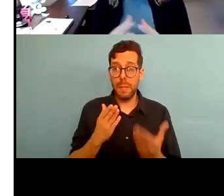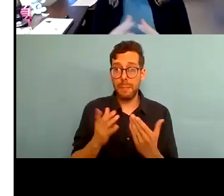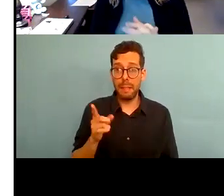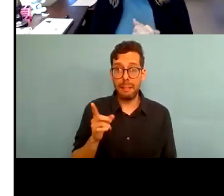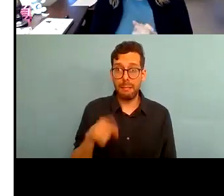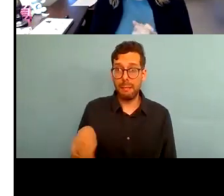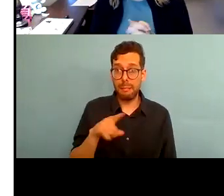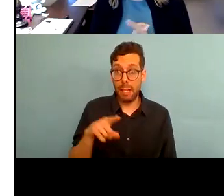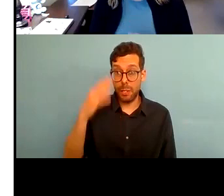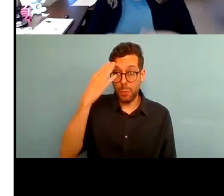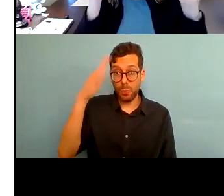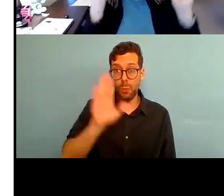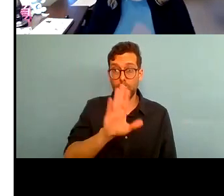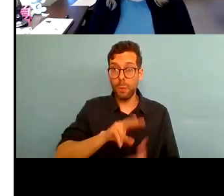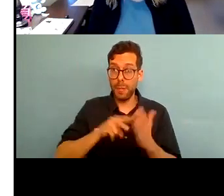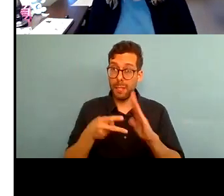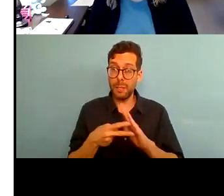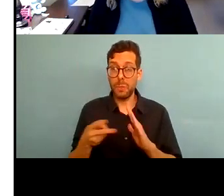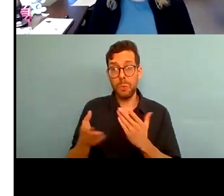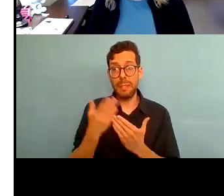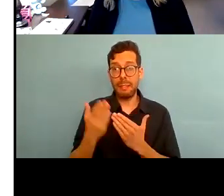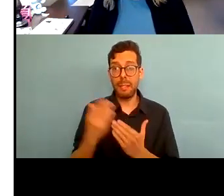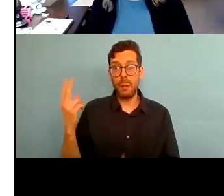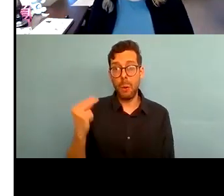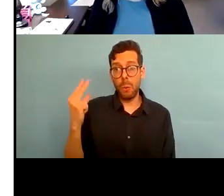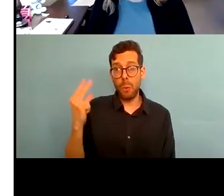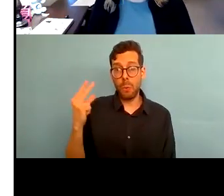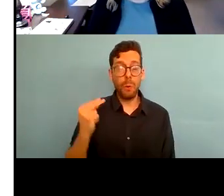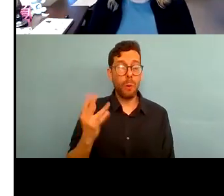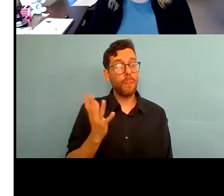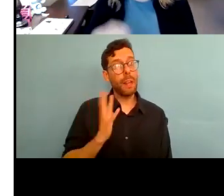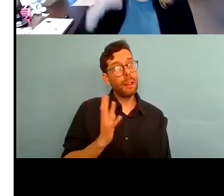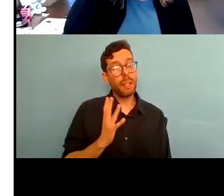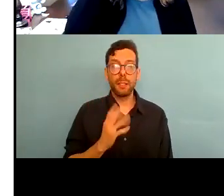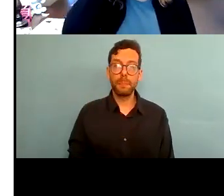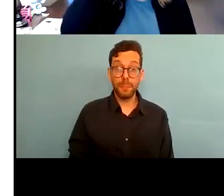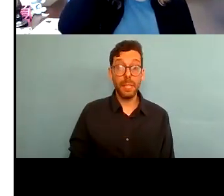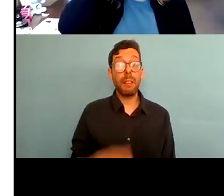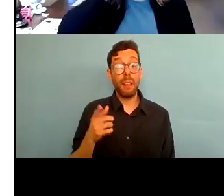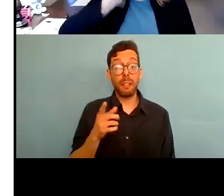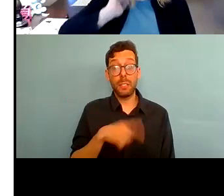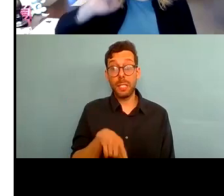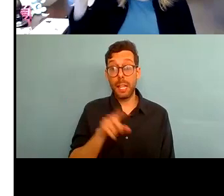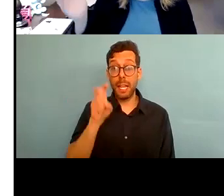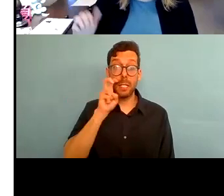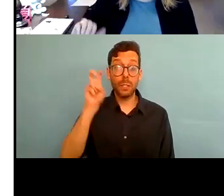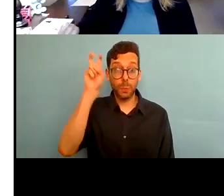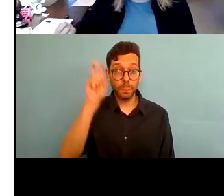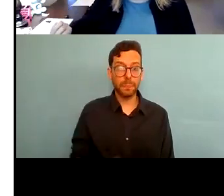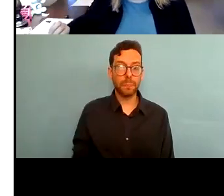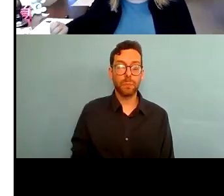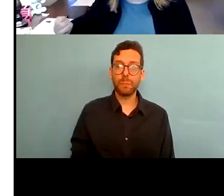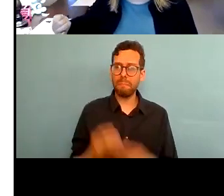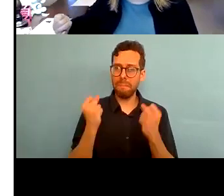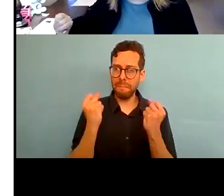mean, then they may just easily say, no, I'm good. And then do they snore? So many adults snore. So many